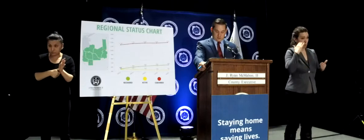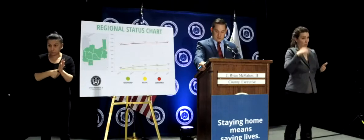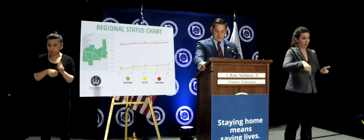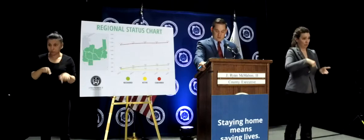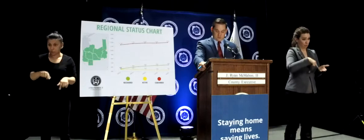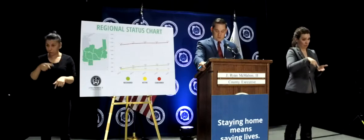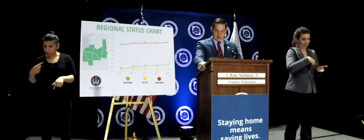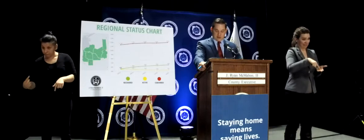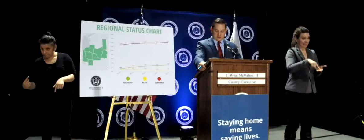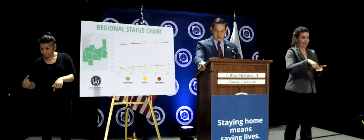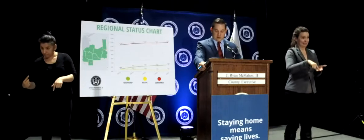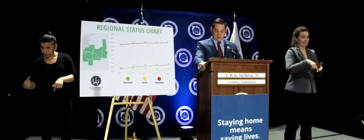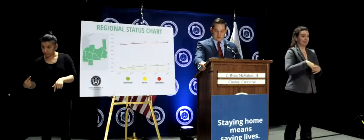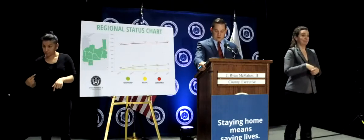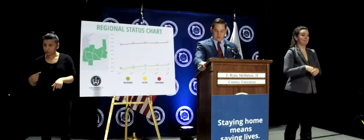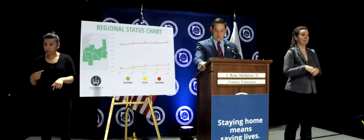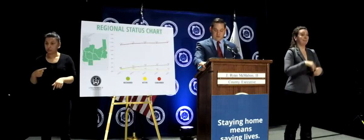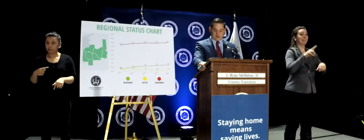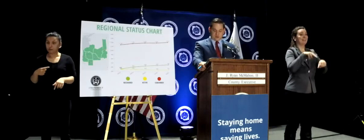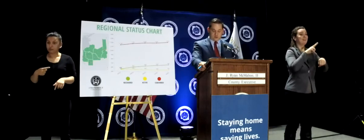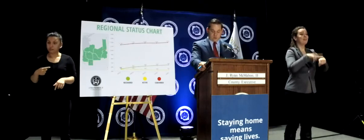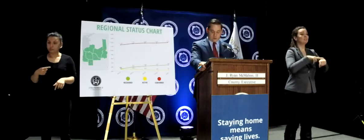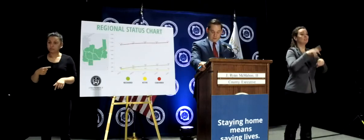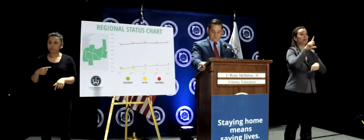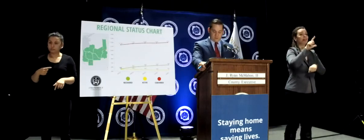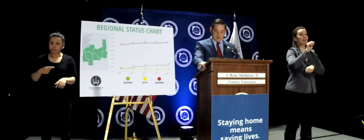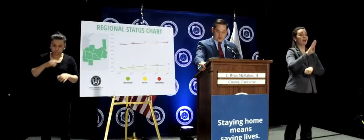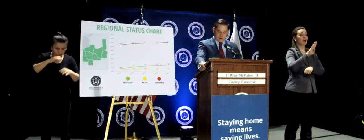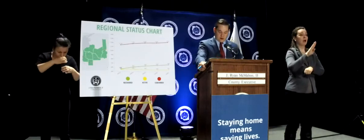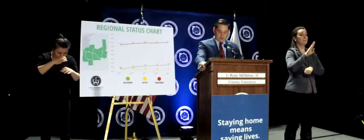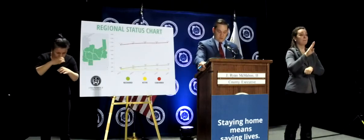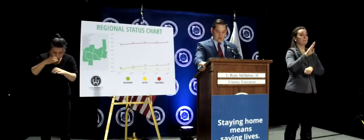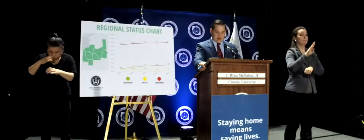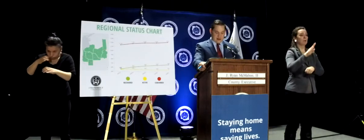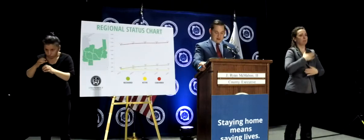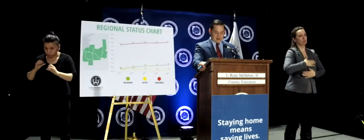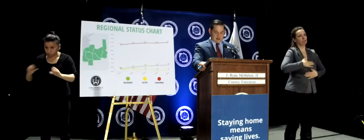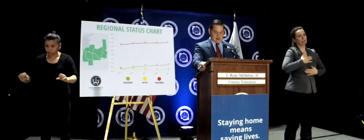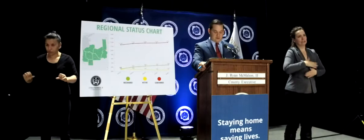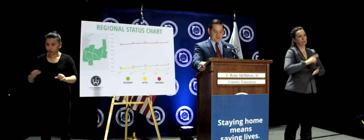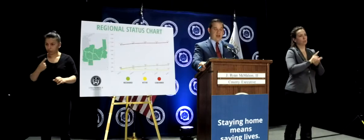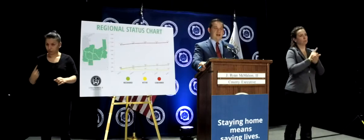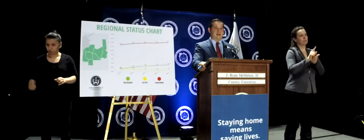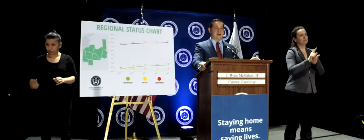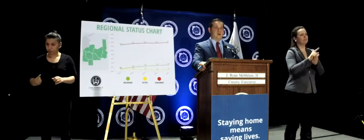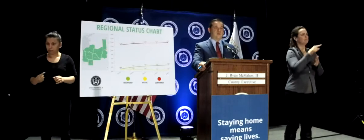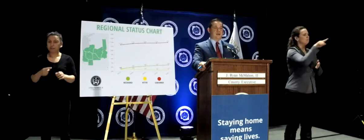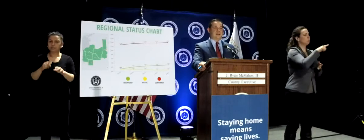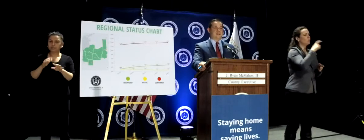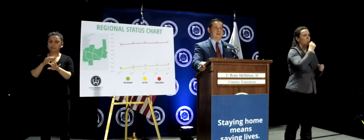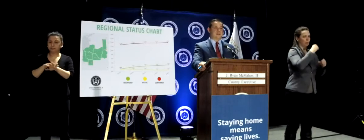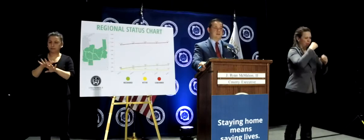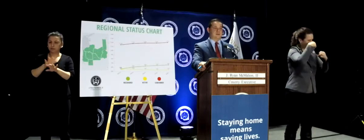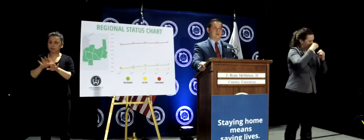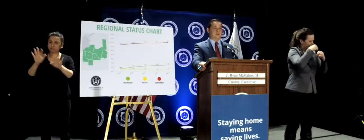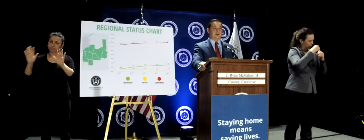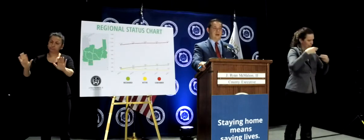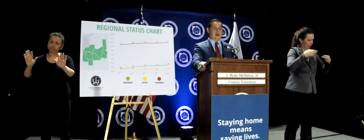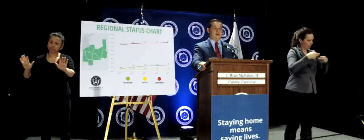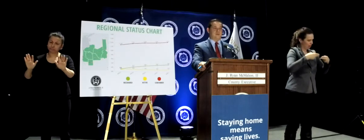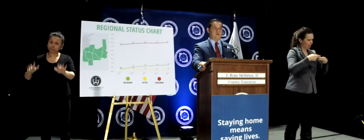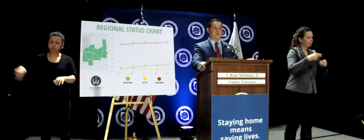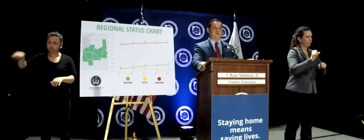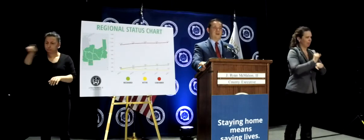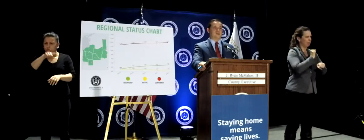knew this. This was National Laboratory Professionals Week. We would not have a shot at COVID-19 if we